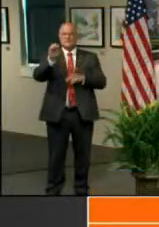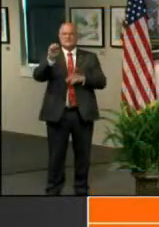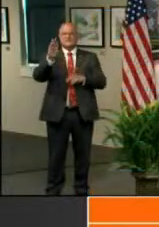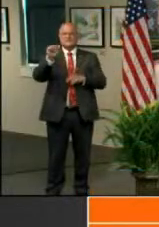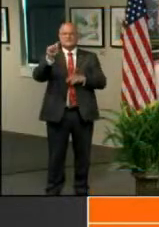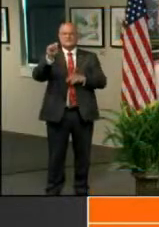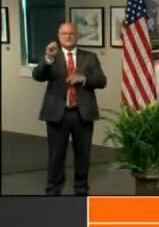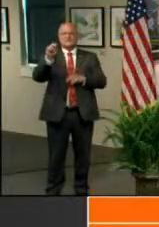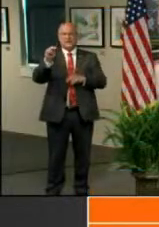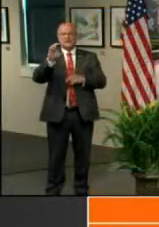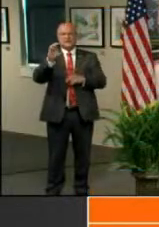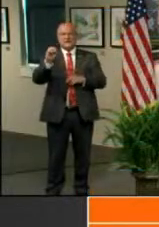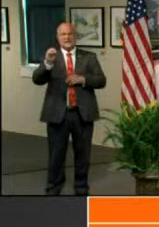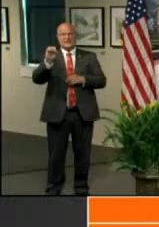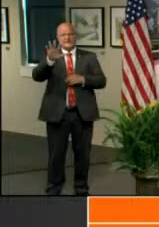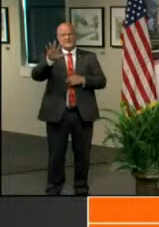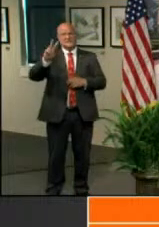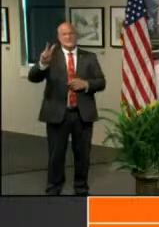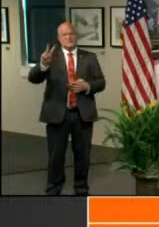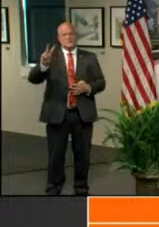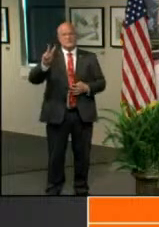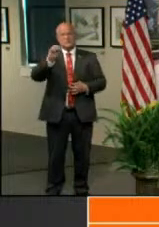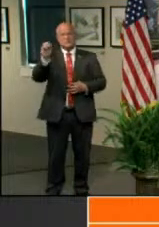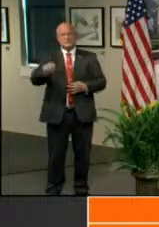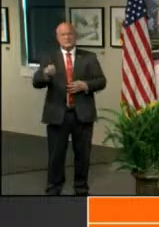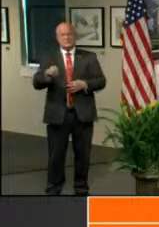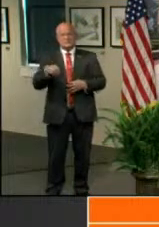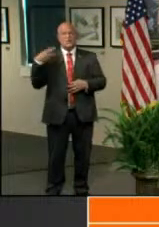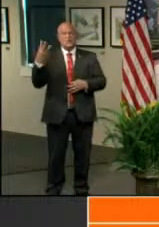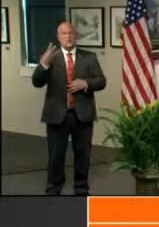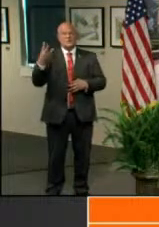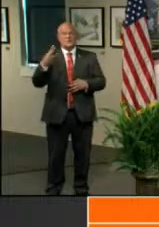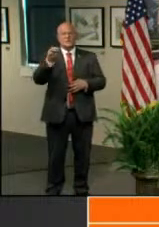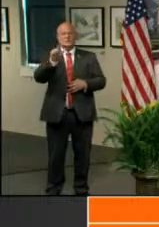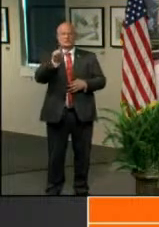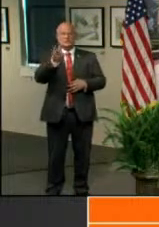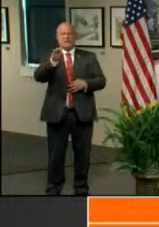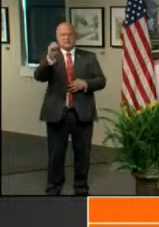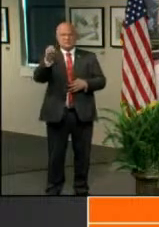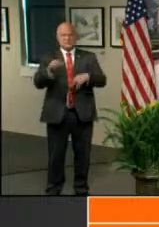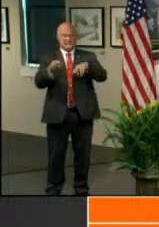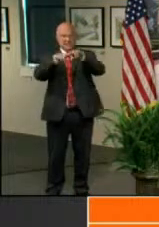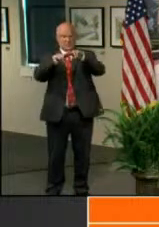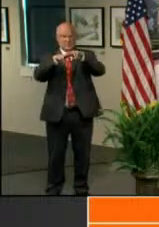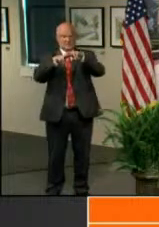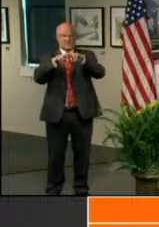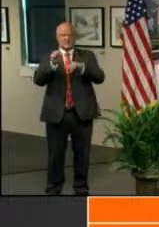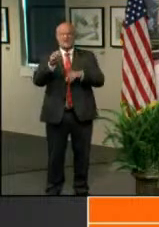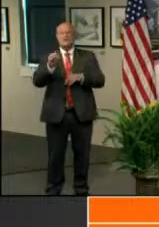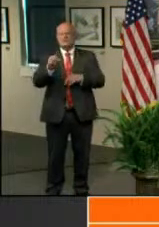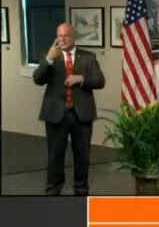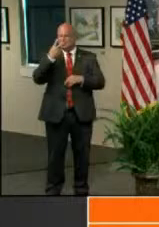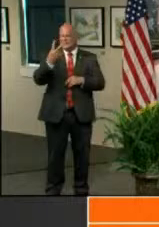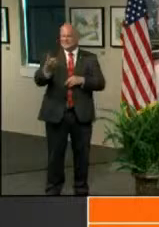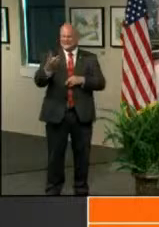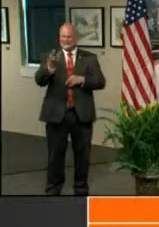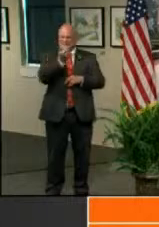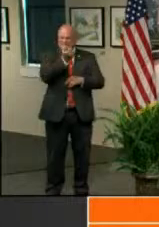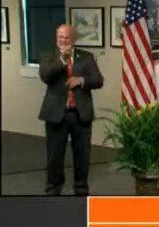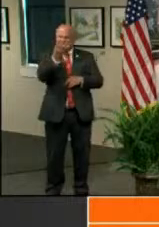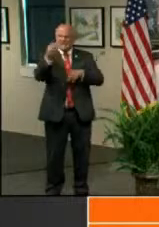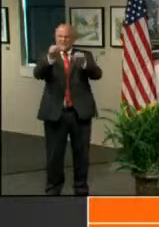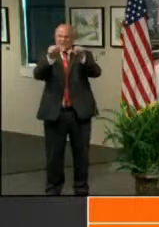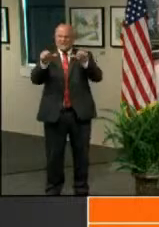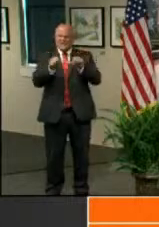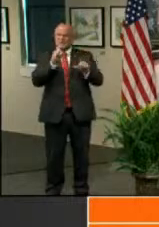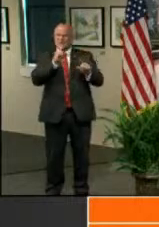County, 52% increase. And Washington County, a 28% increase. And so you can see a number of